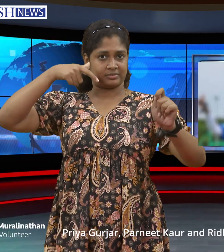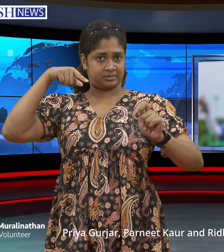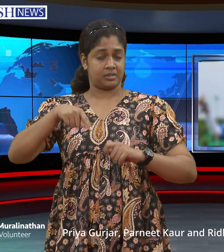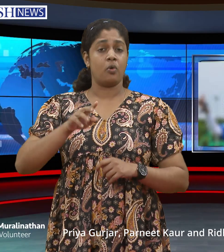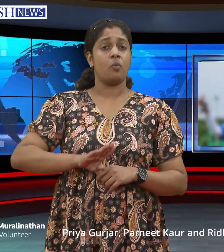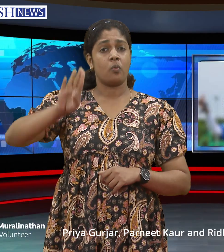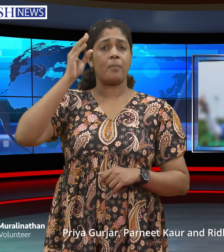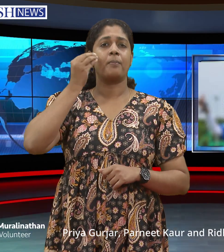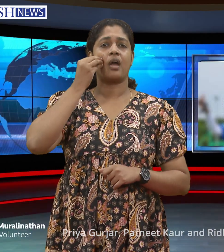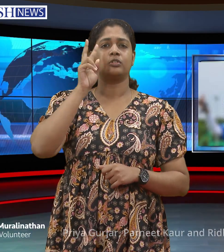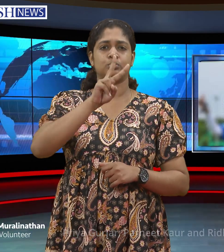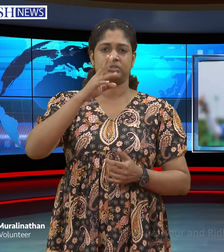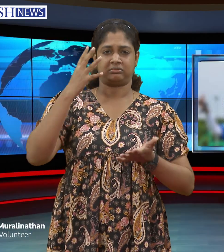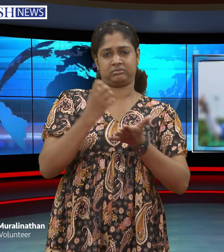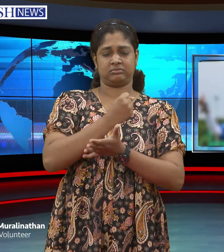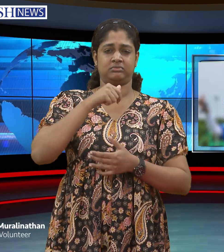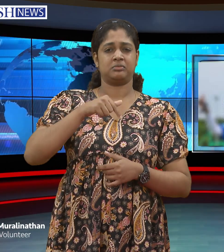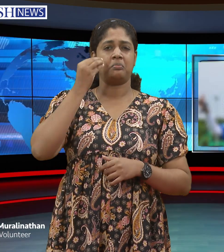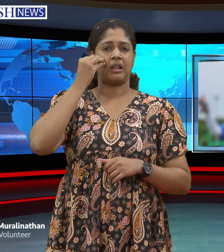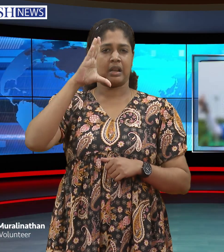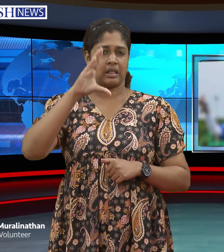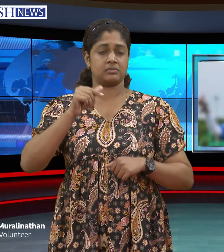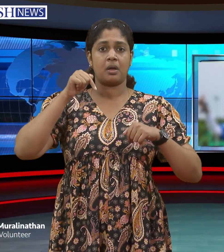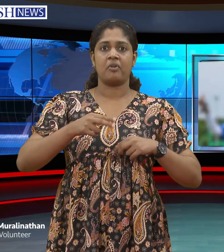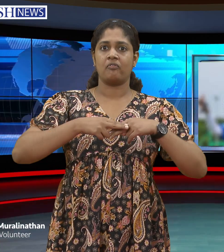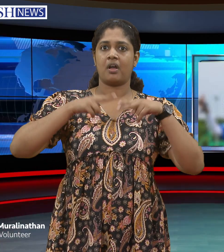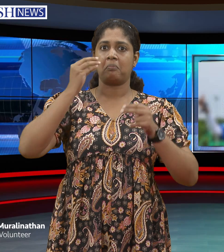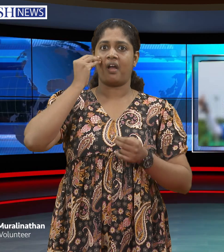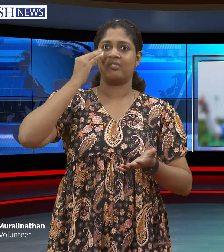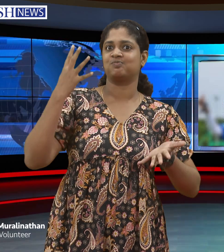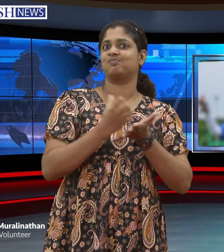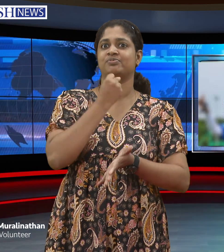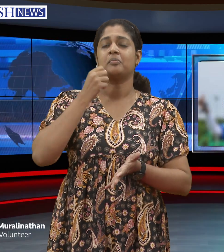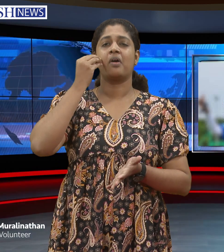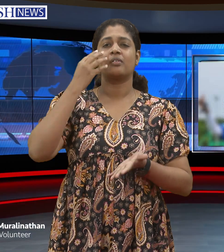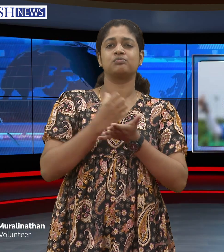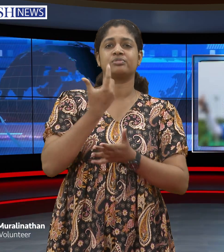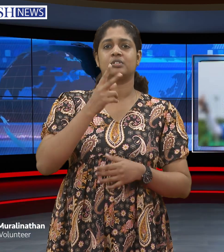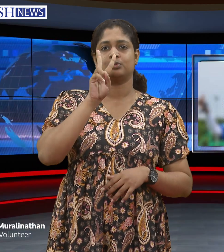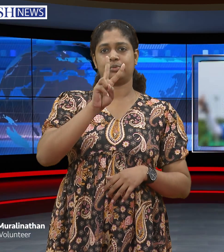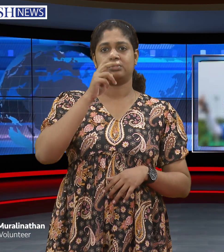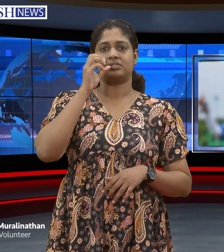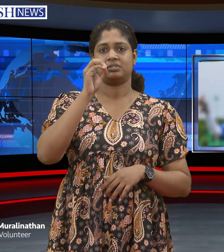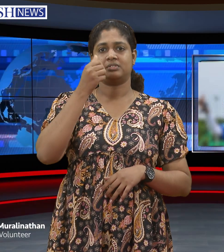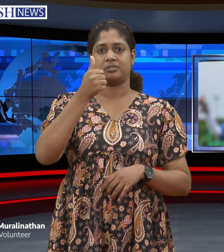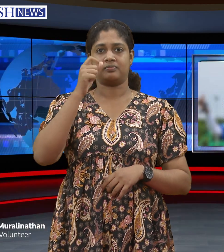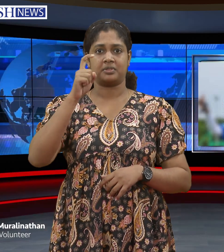Ridu Sedil Kumar gathered 2,067 points to score 22 points more than the previous mark in the